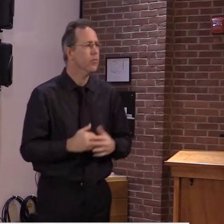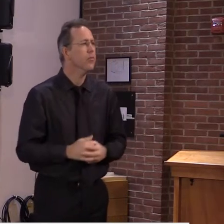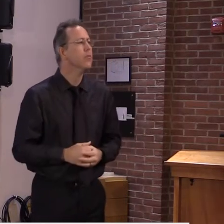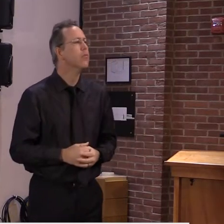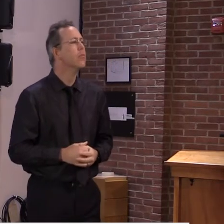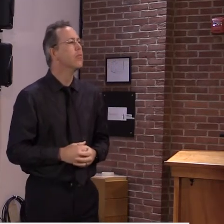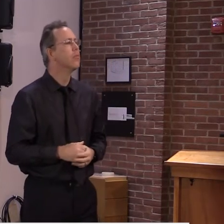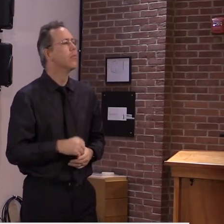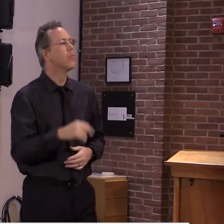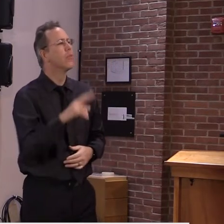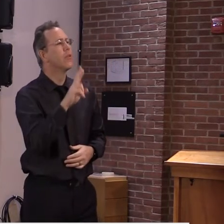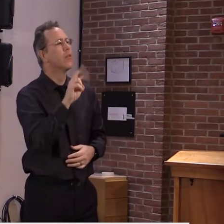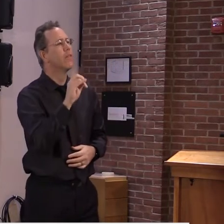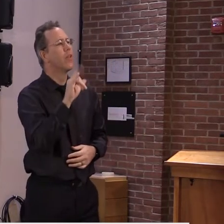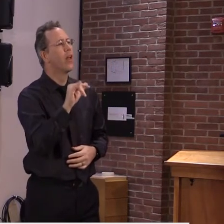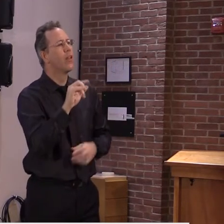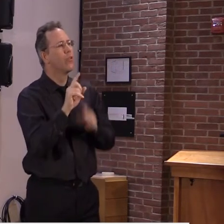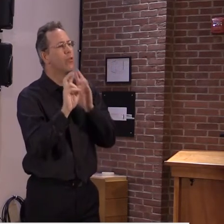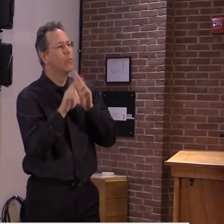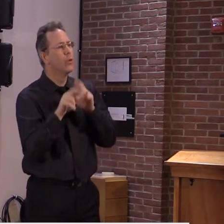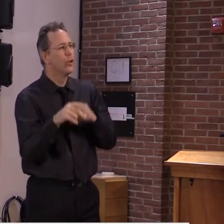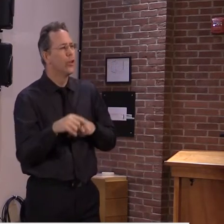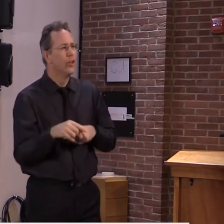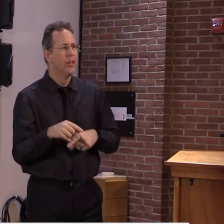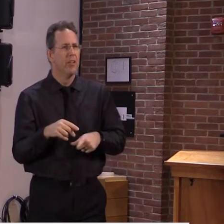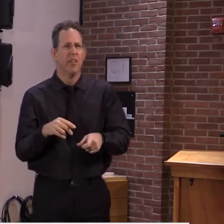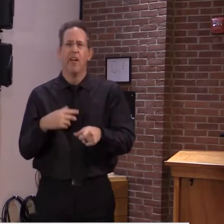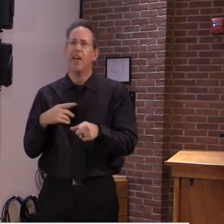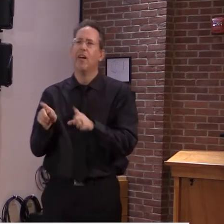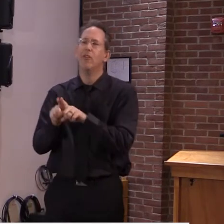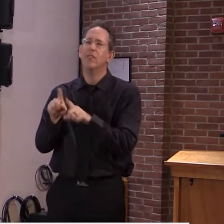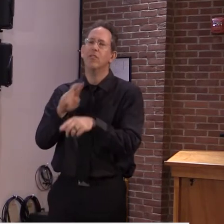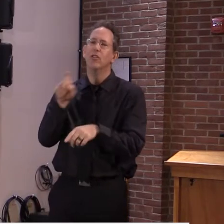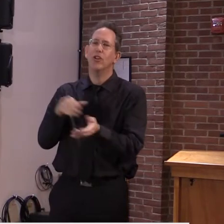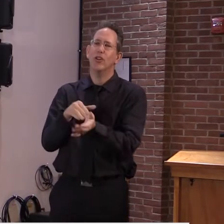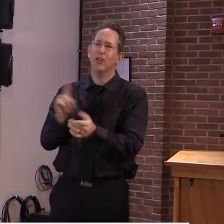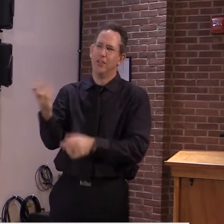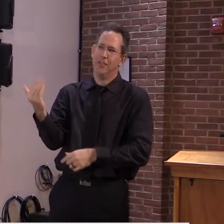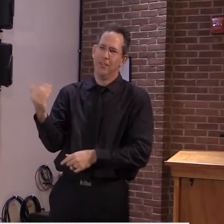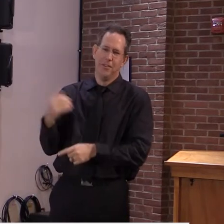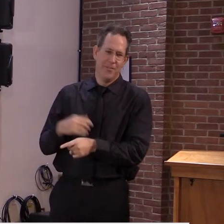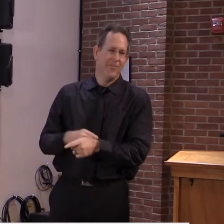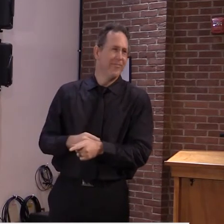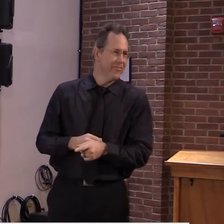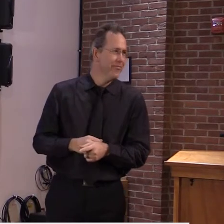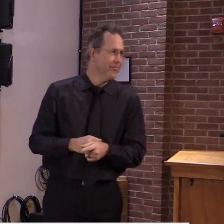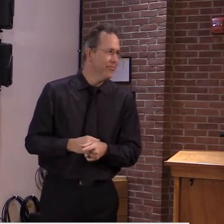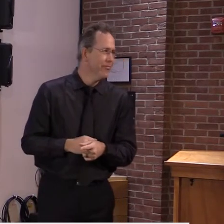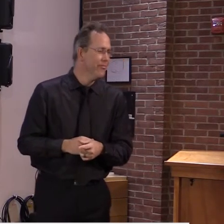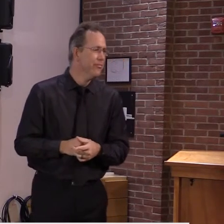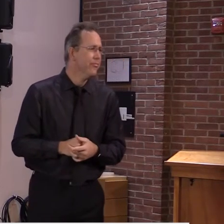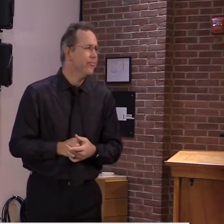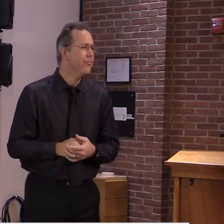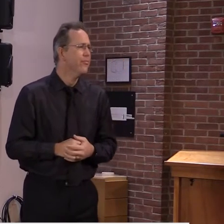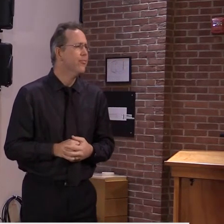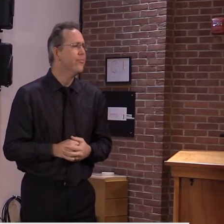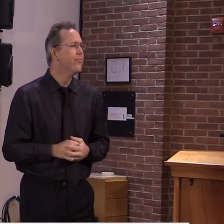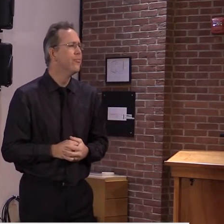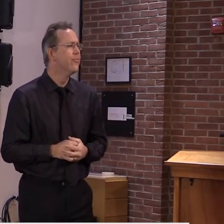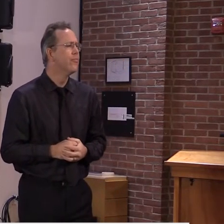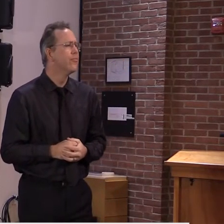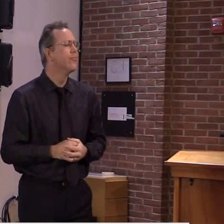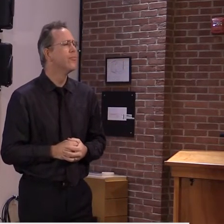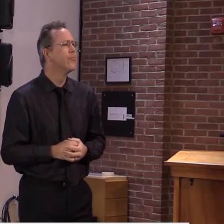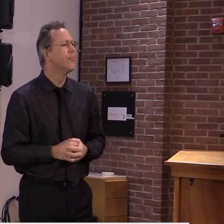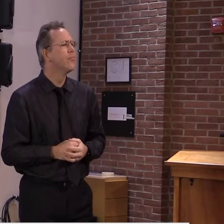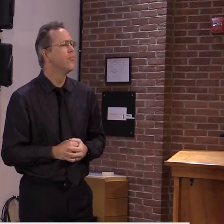This question is also for Dr. Levine. Dr. Levine, the New York Times reports this morning that Dr. Fauci has been gradually inching up the number